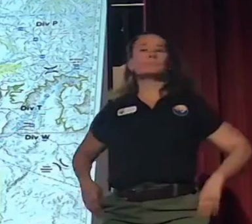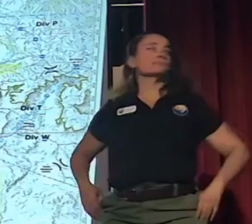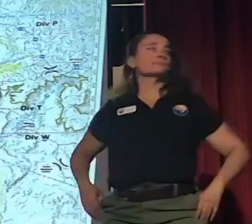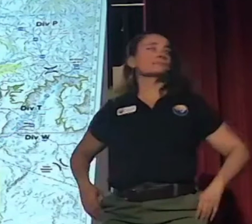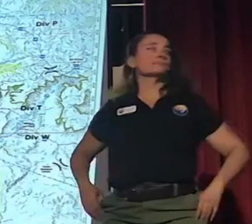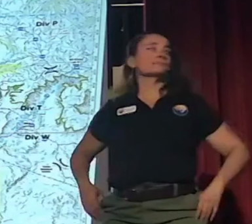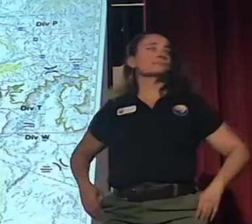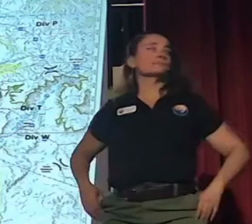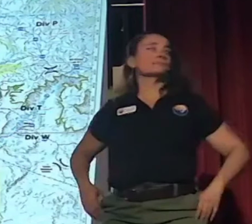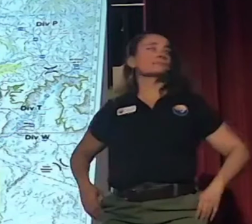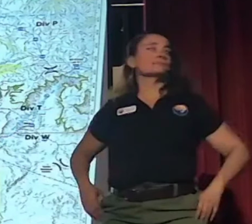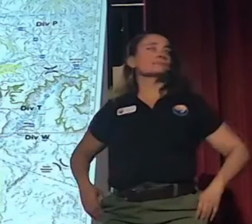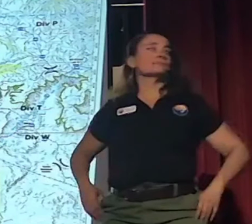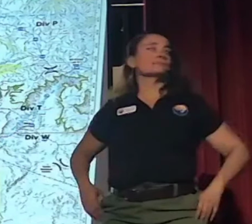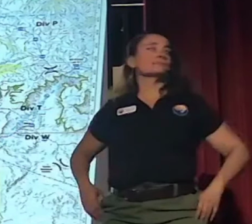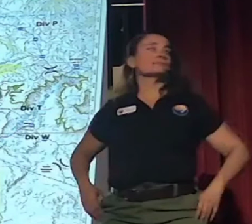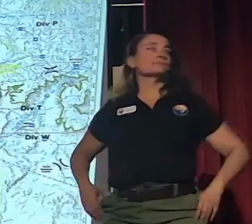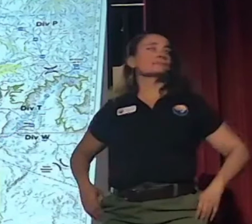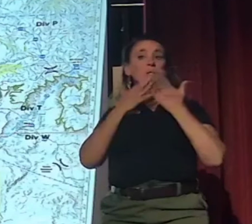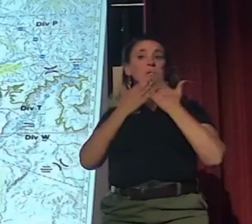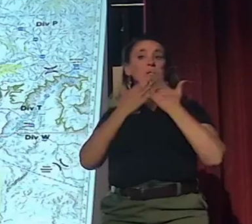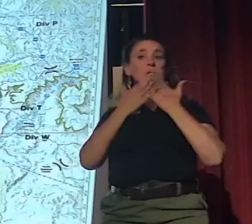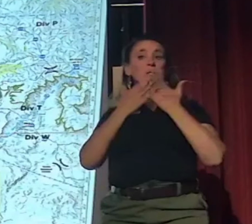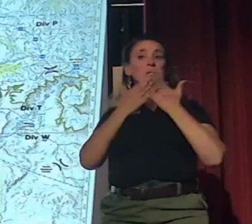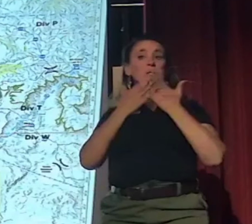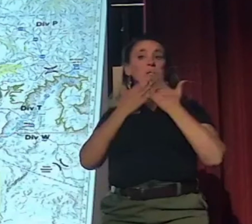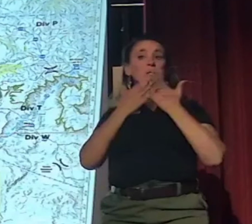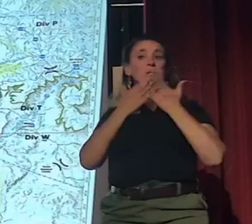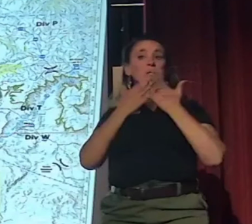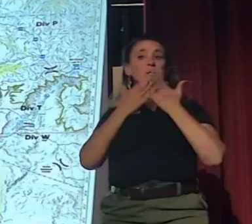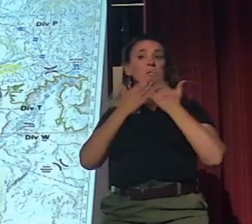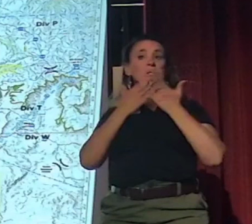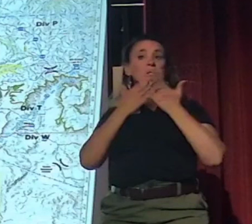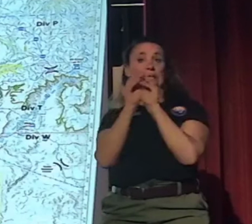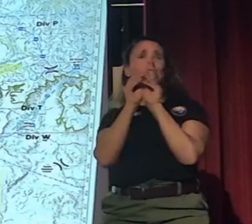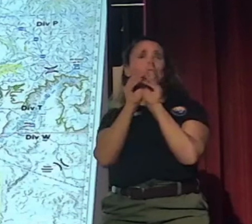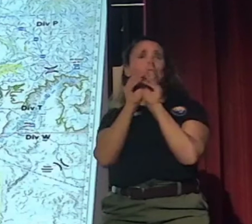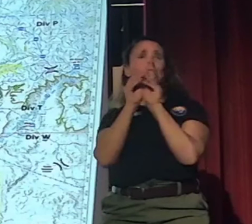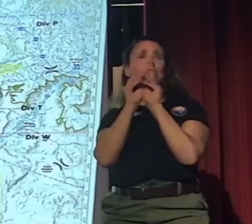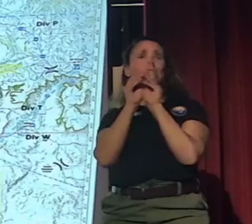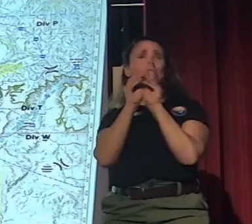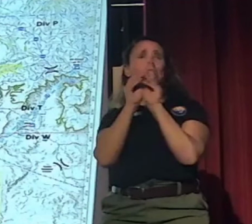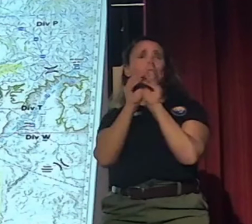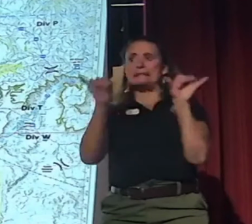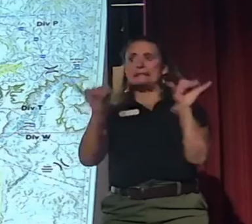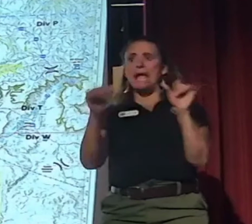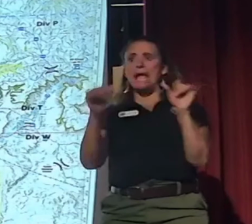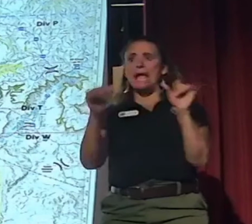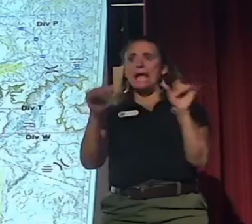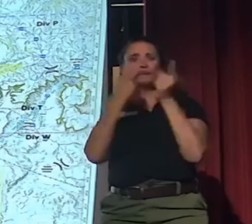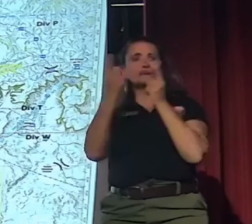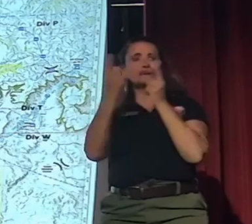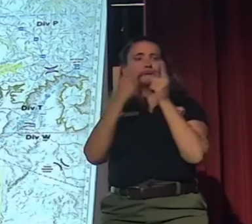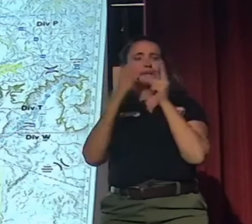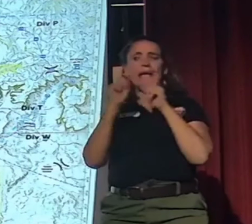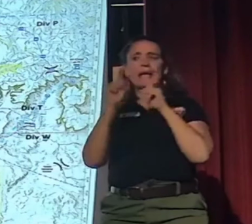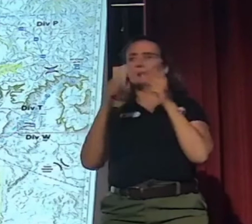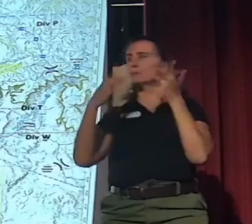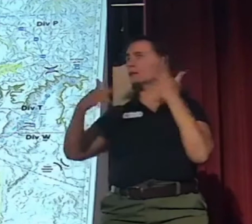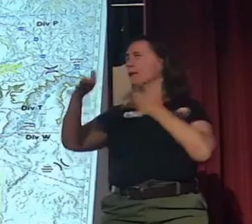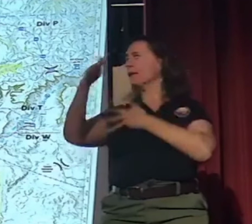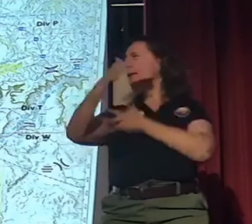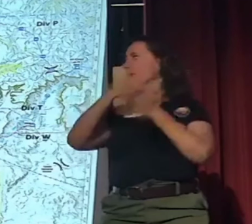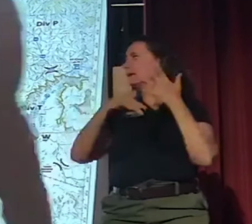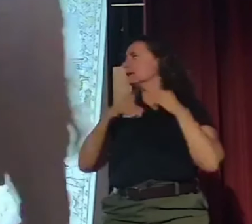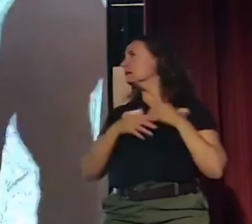So with that, I want to encourage folks to stick around, ask questions of our speakers as we hang out,